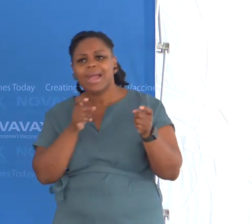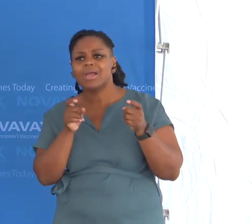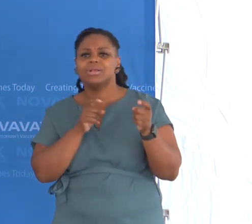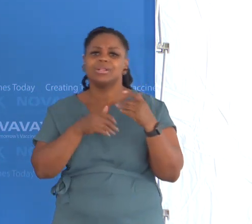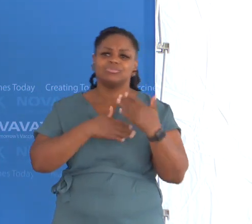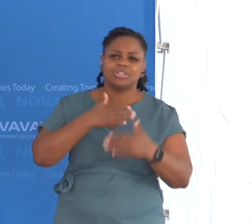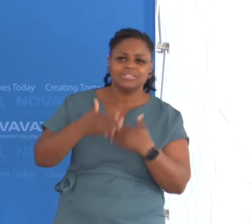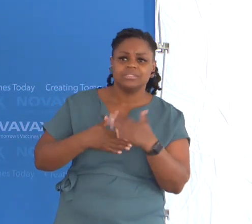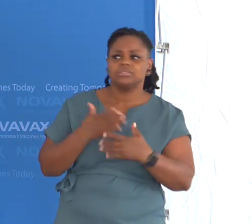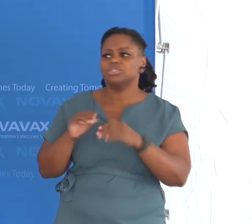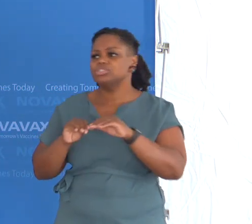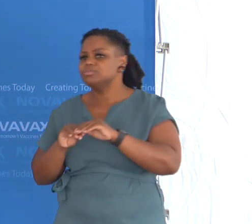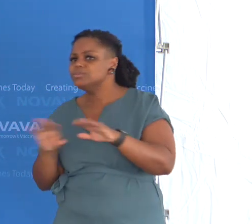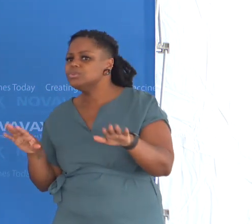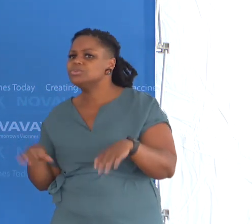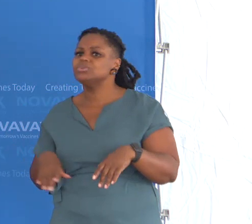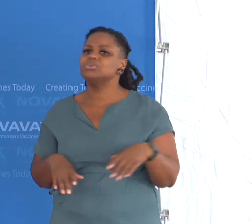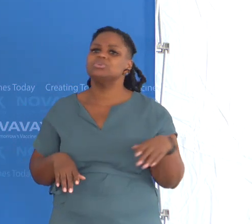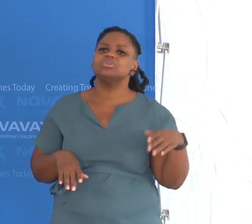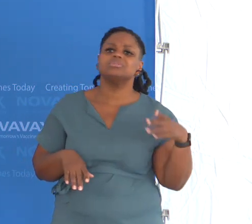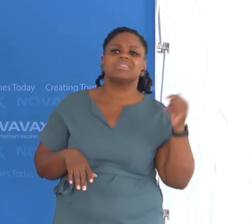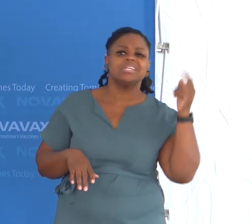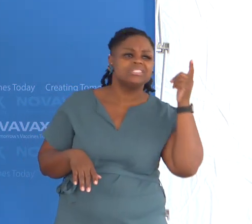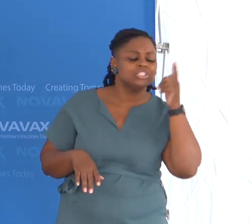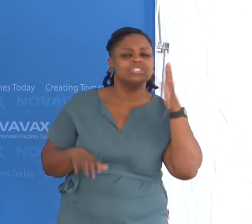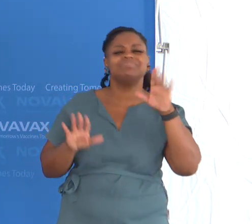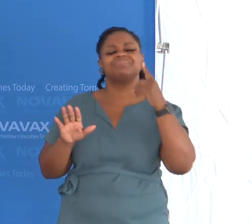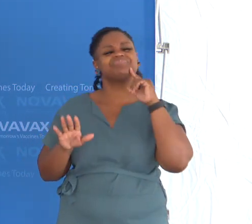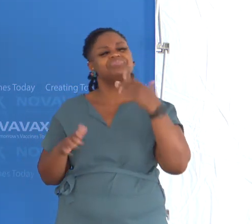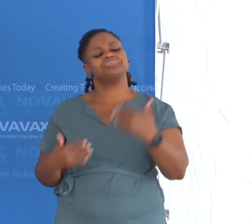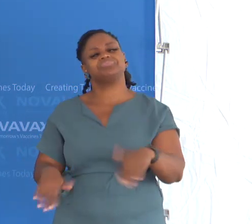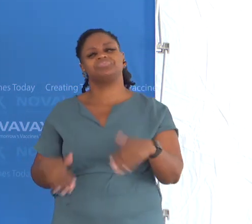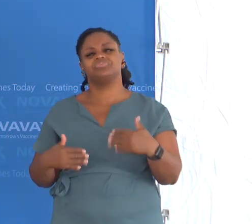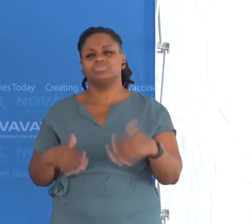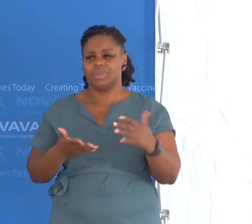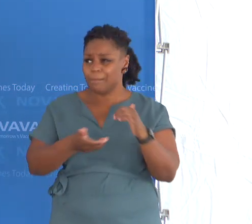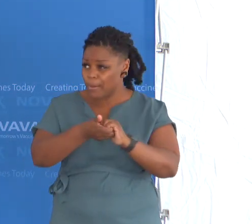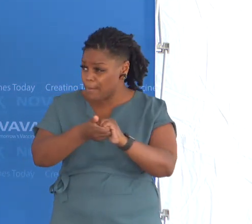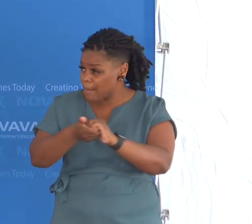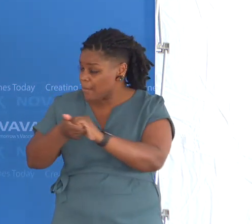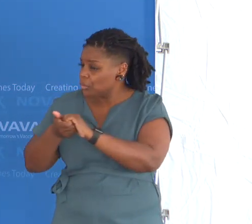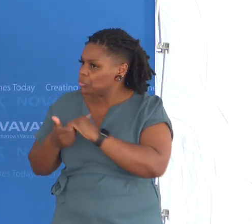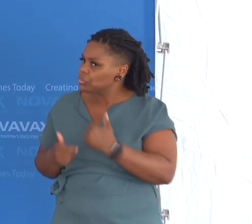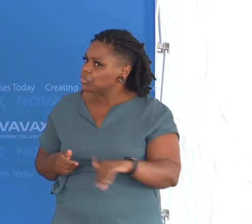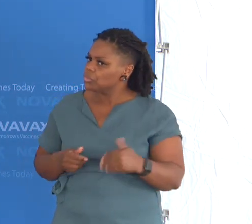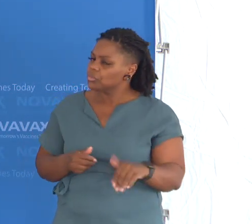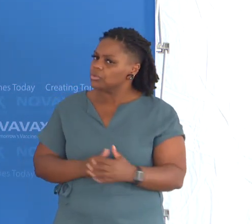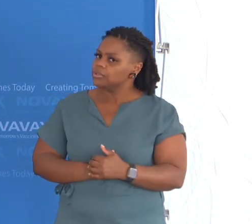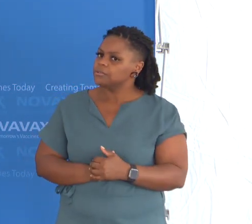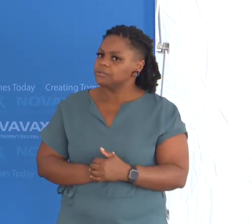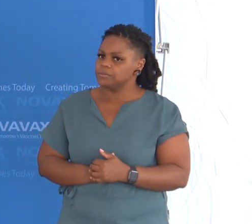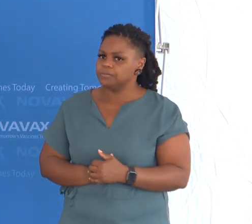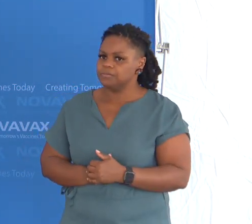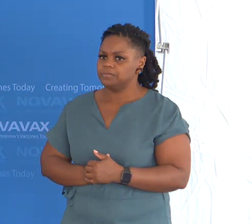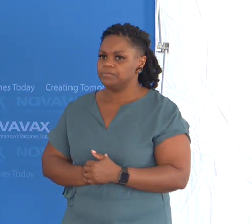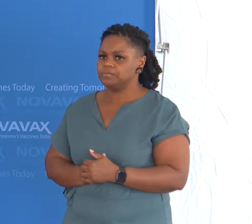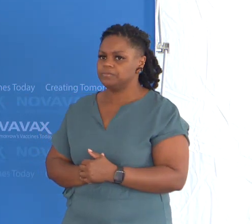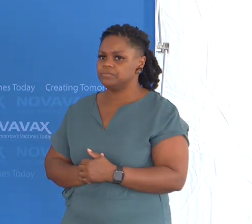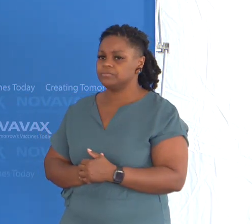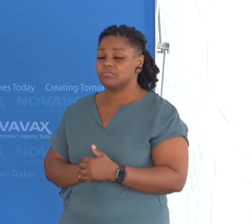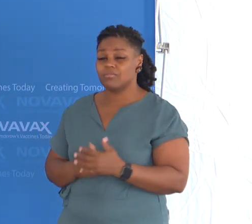can. And so that's how we do it, through partnerships. And on our own. So we've gone, as I mentioned, we